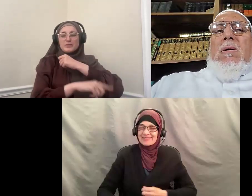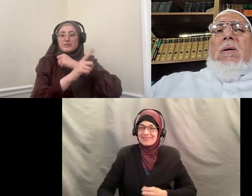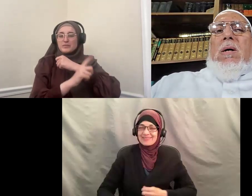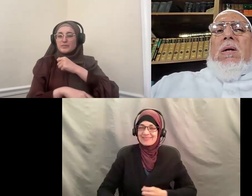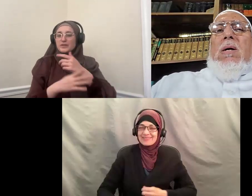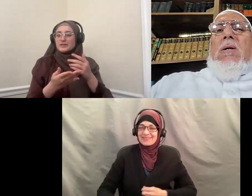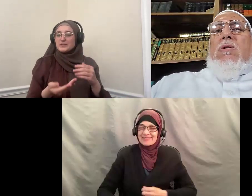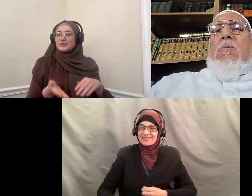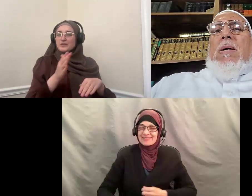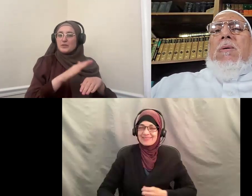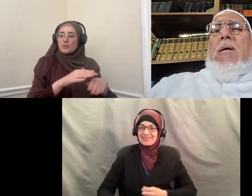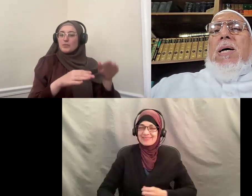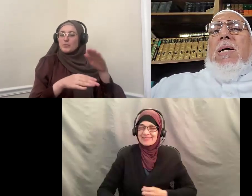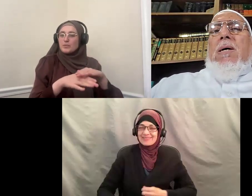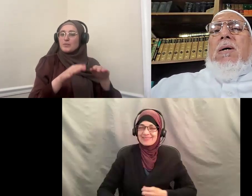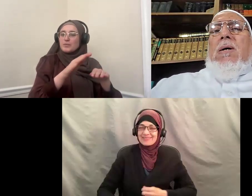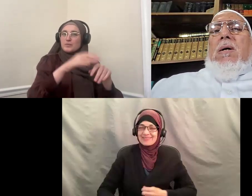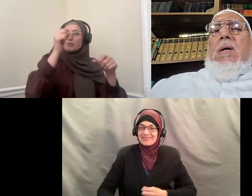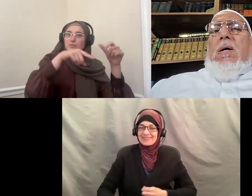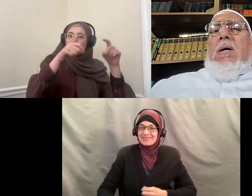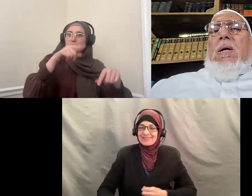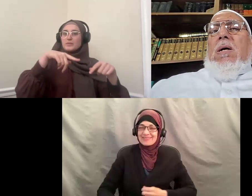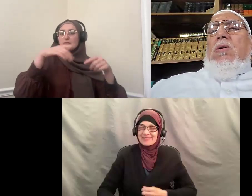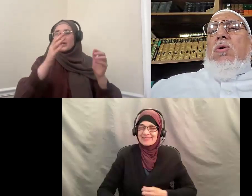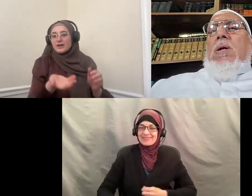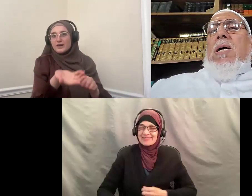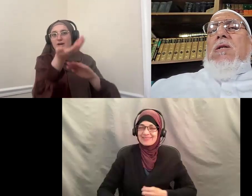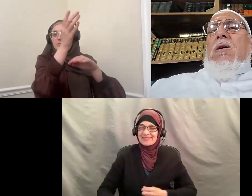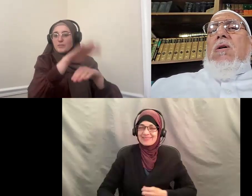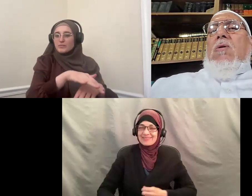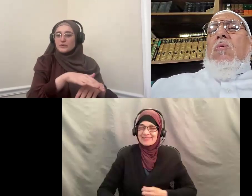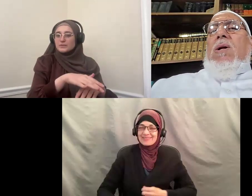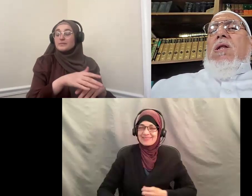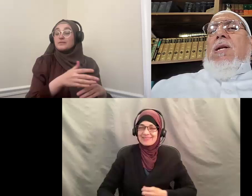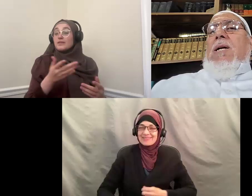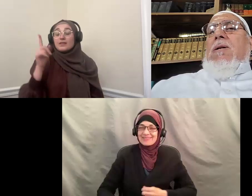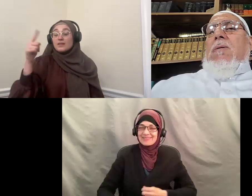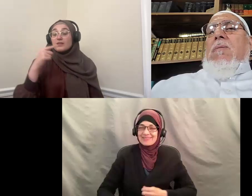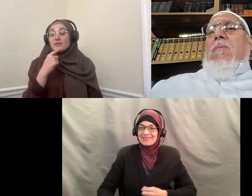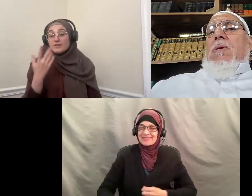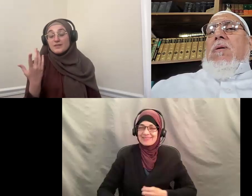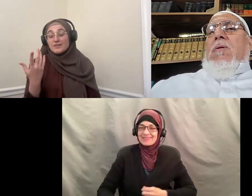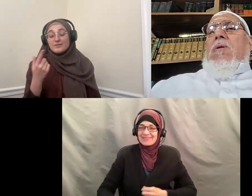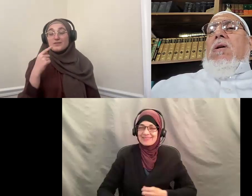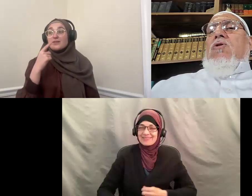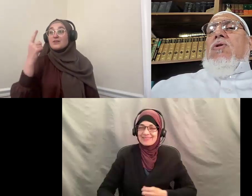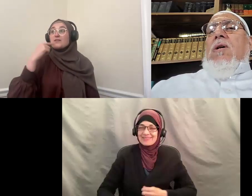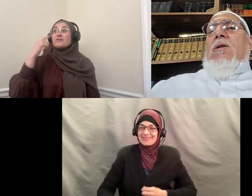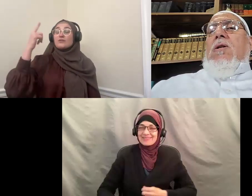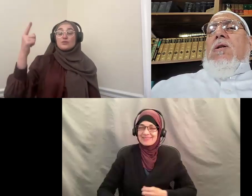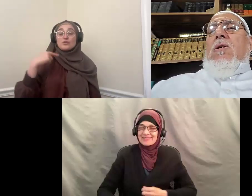and Allah subhanahu wa ta'ala told us what they did.